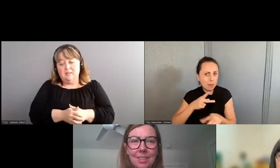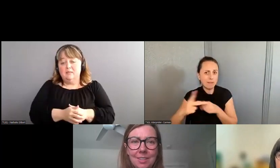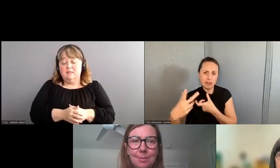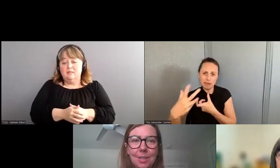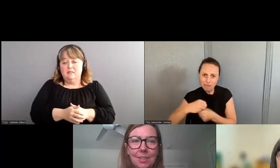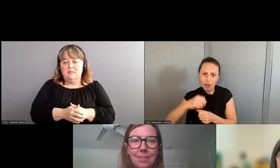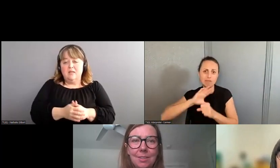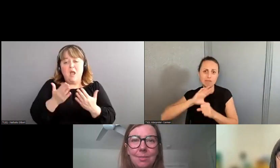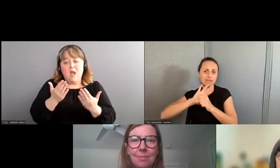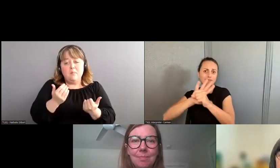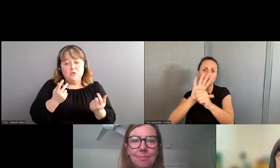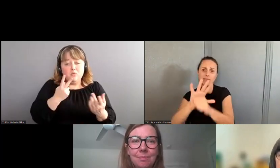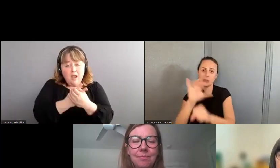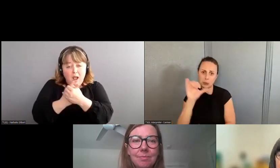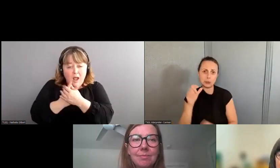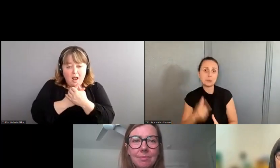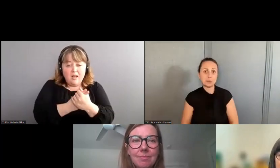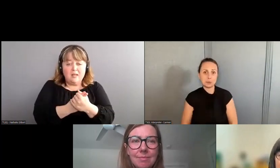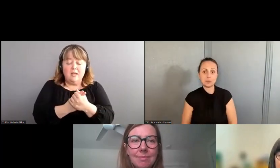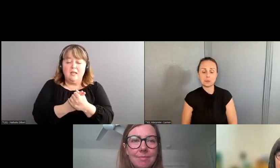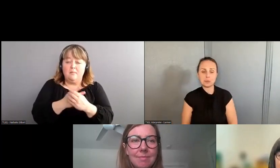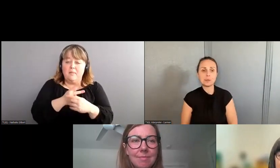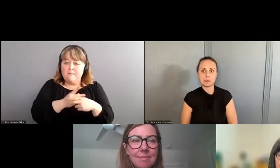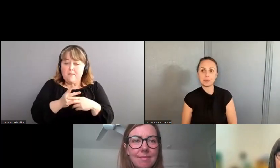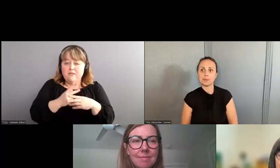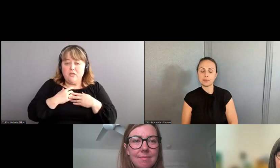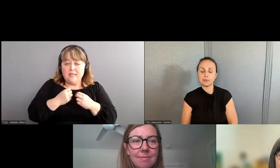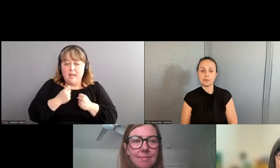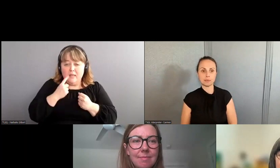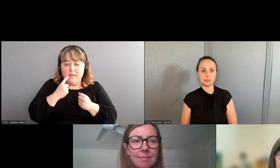doing this work too.